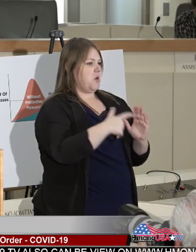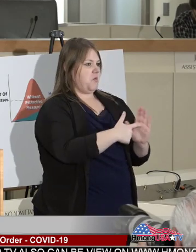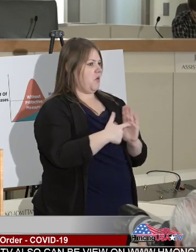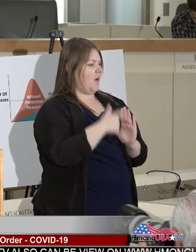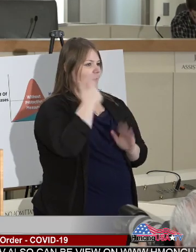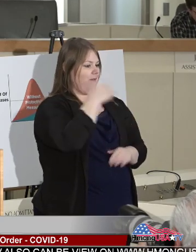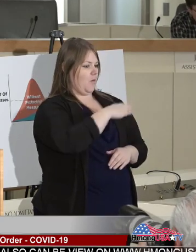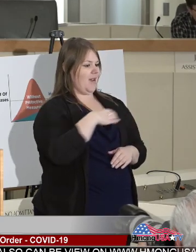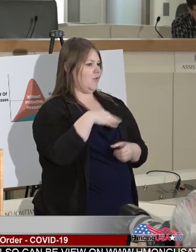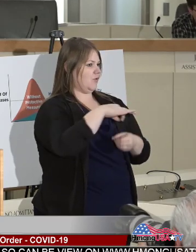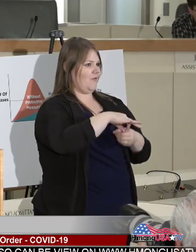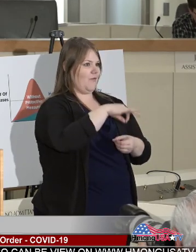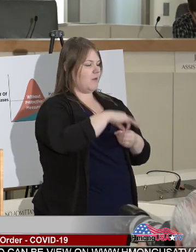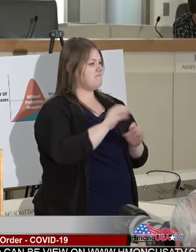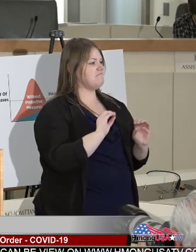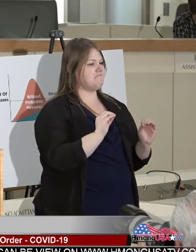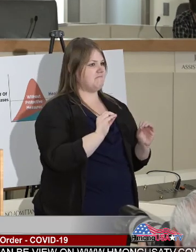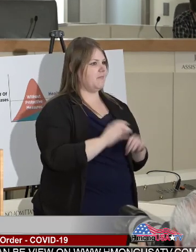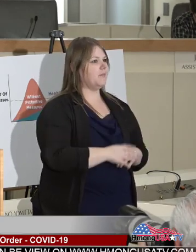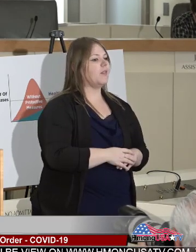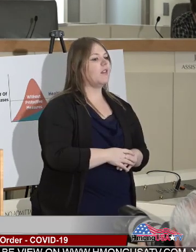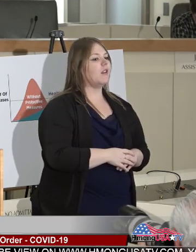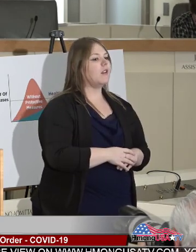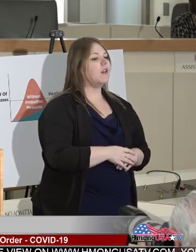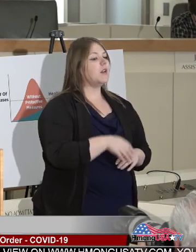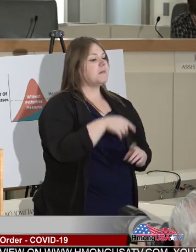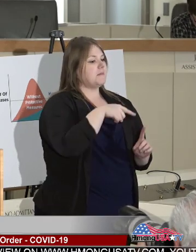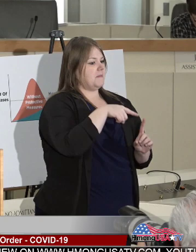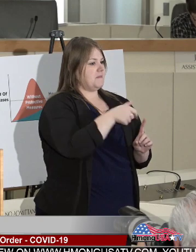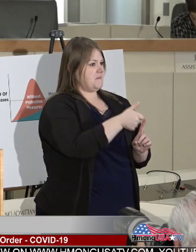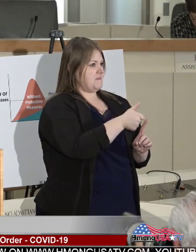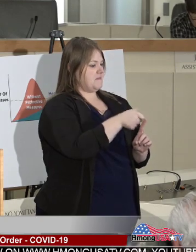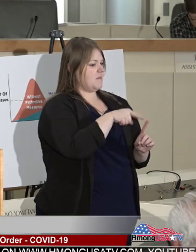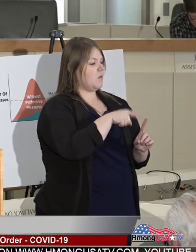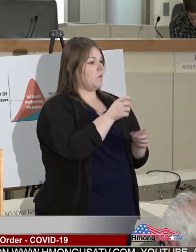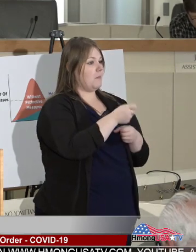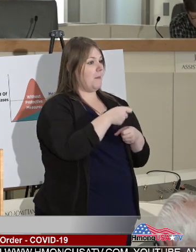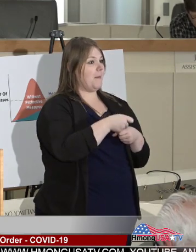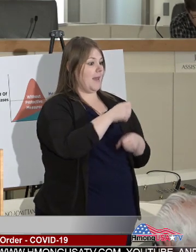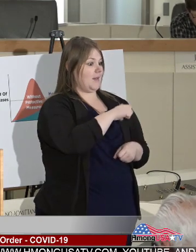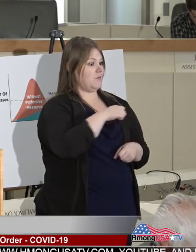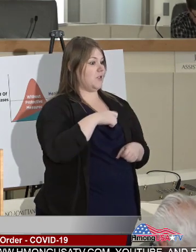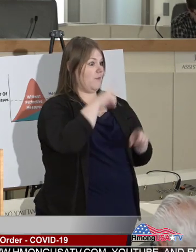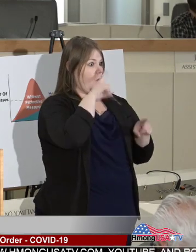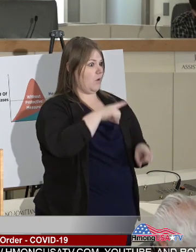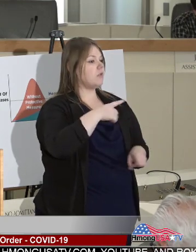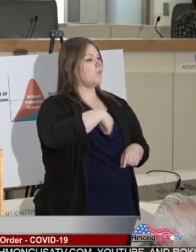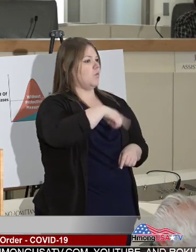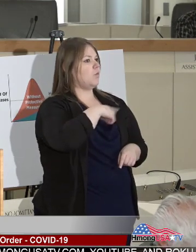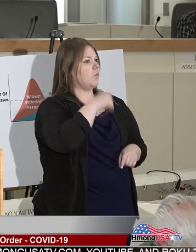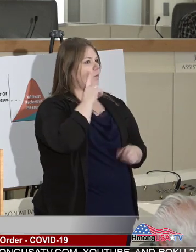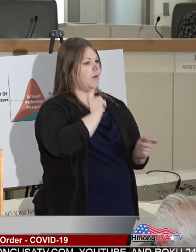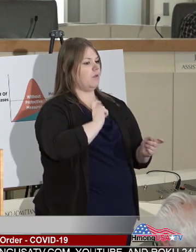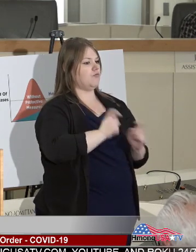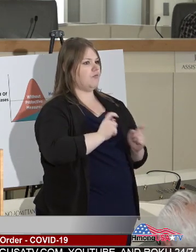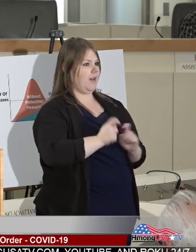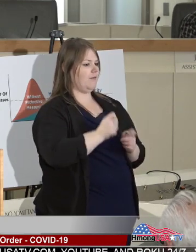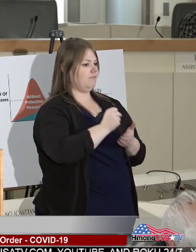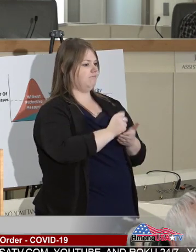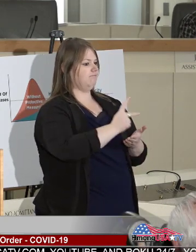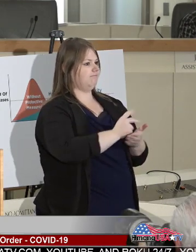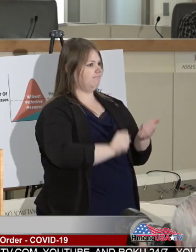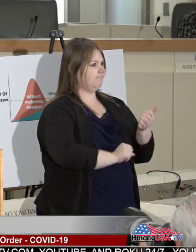requirement for the council to vote on it. As she makes administrative orders, we will routinely ratify them as a